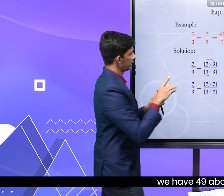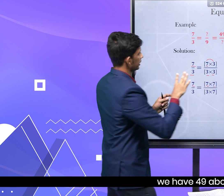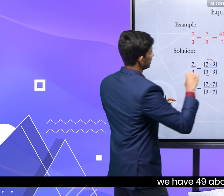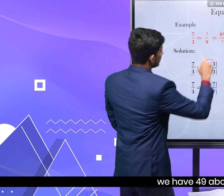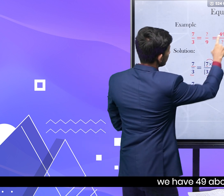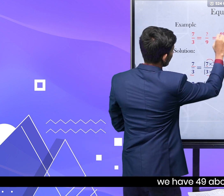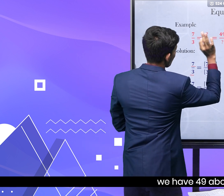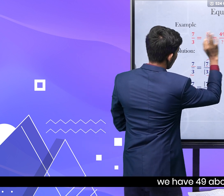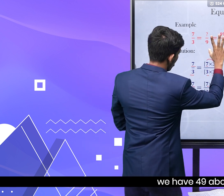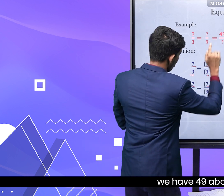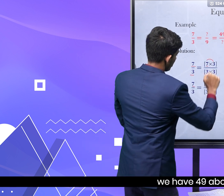have 49 above.